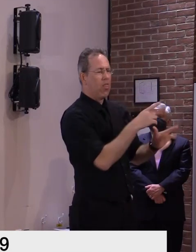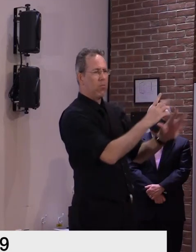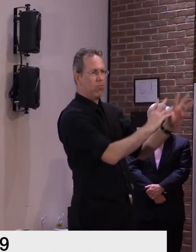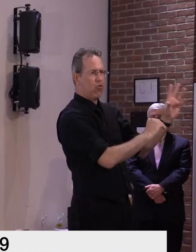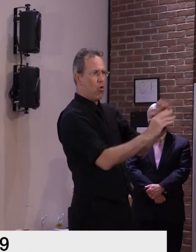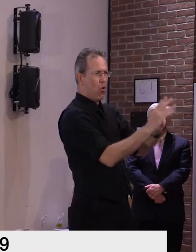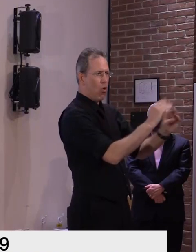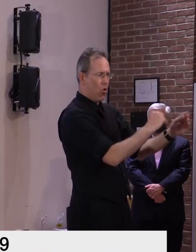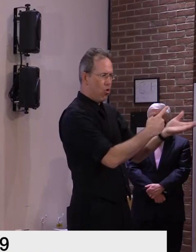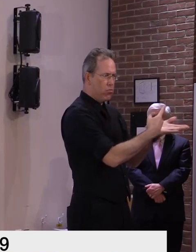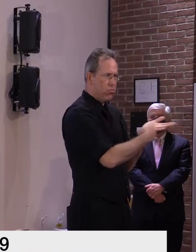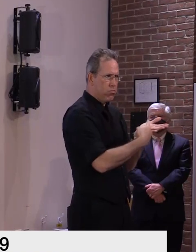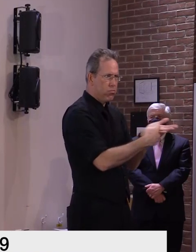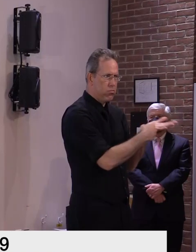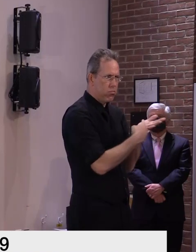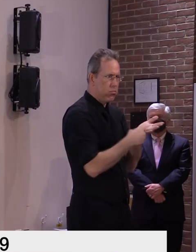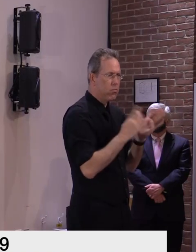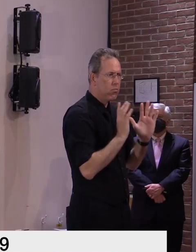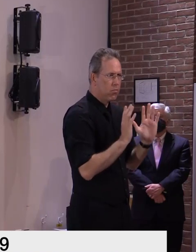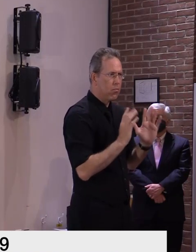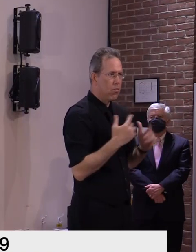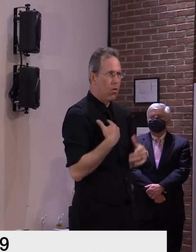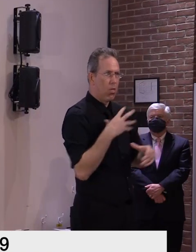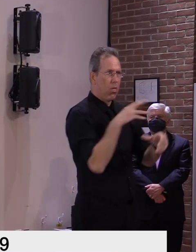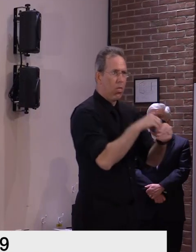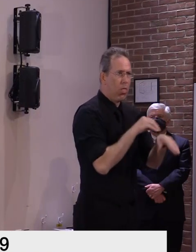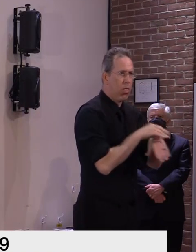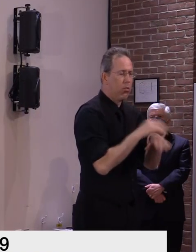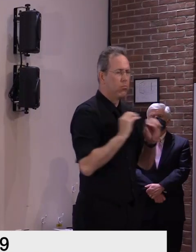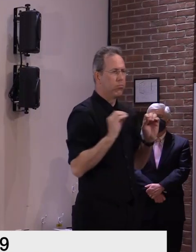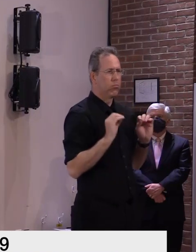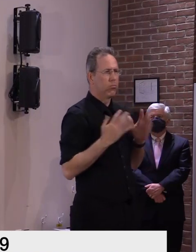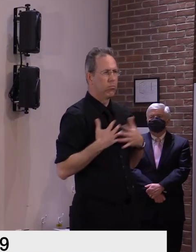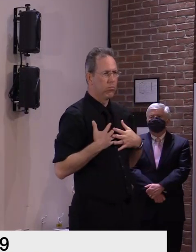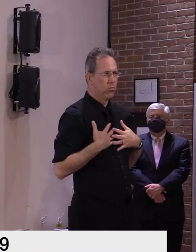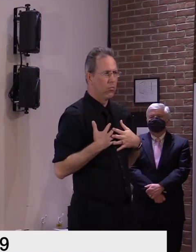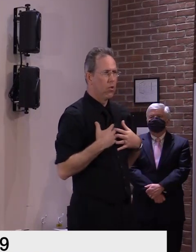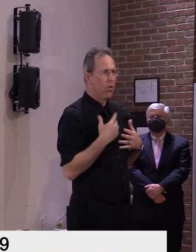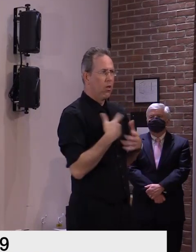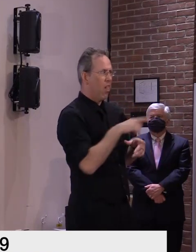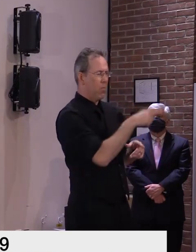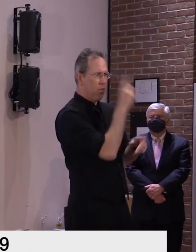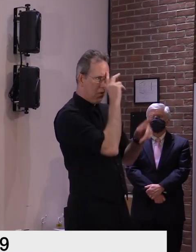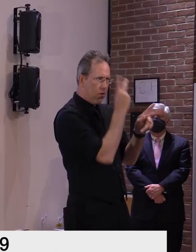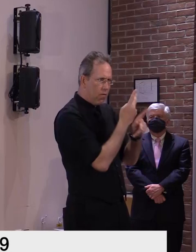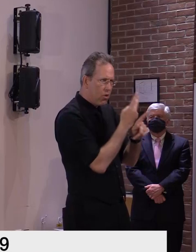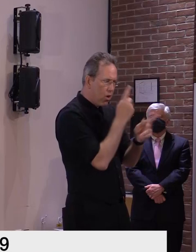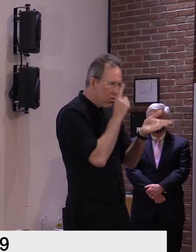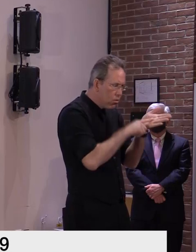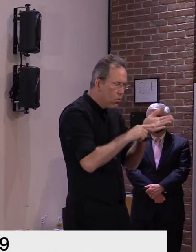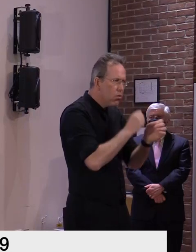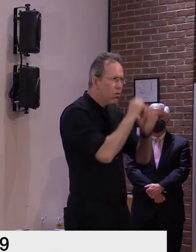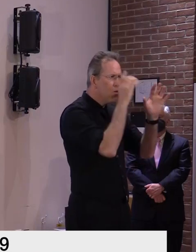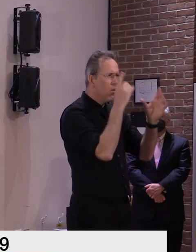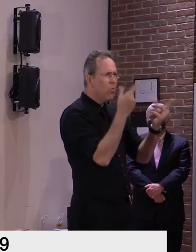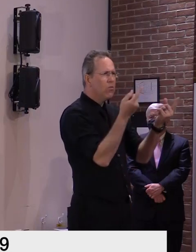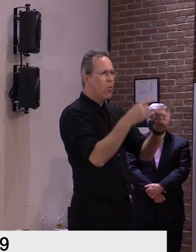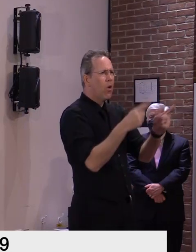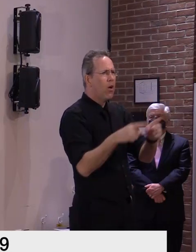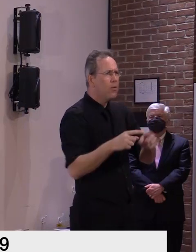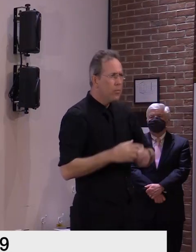about their vision of having more of our youthful